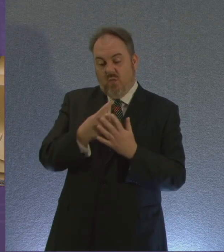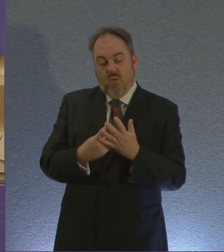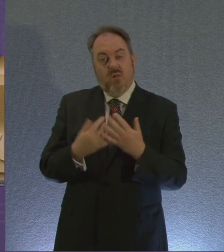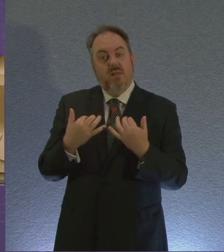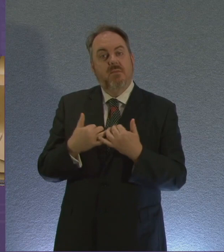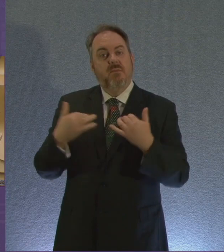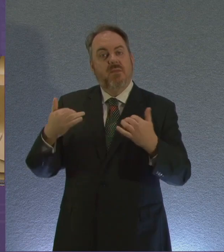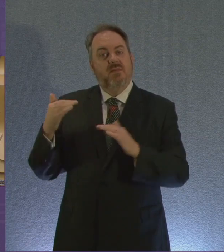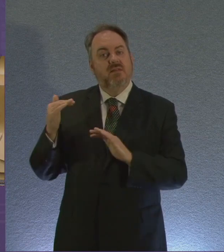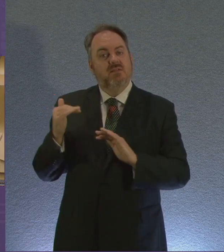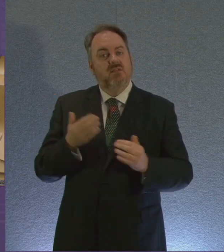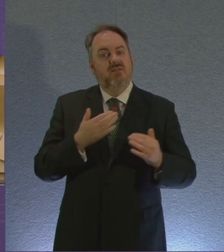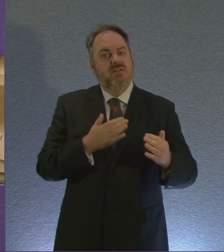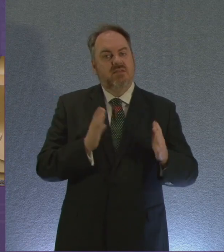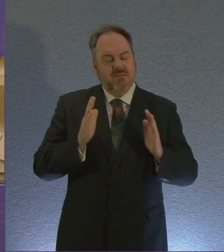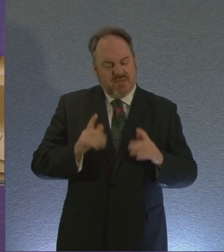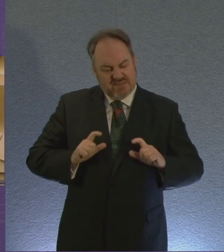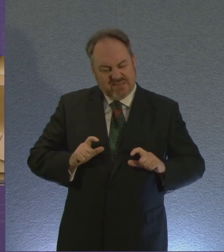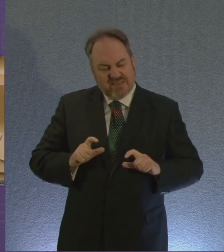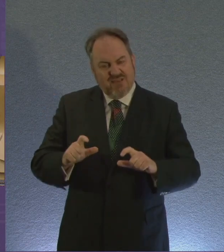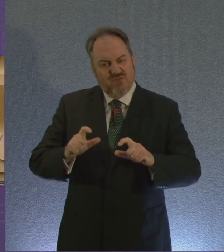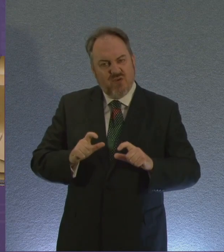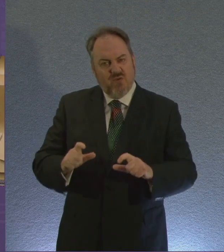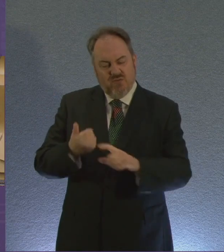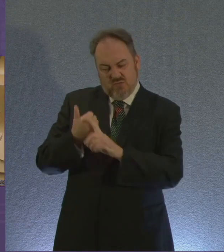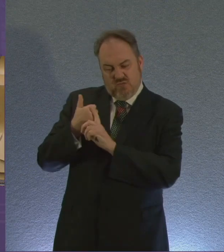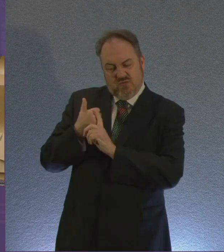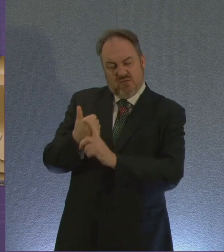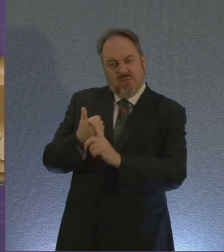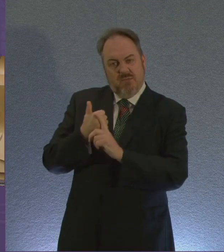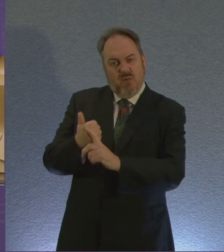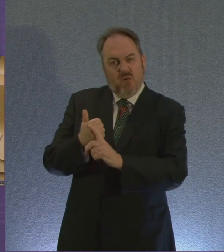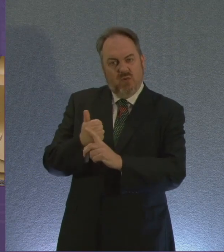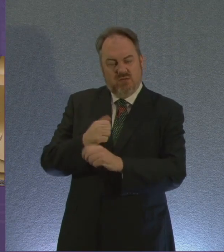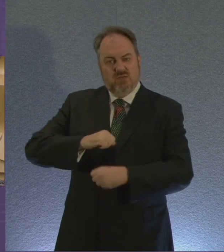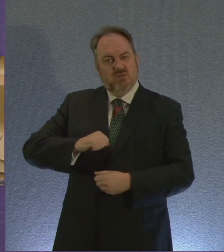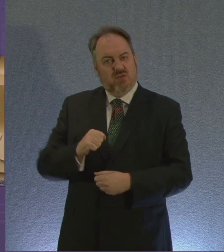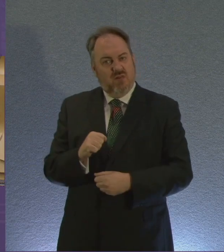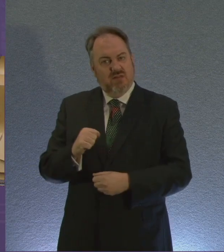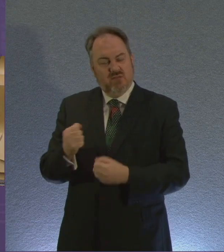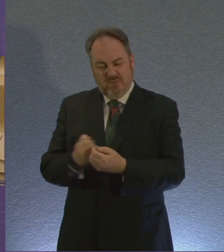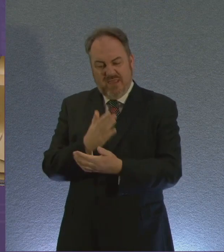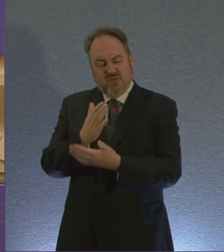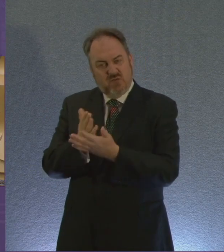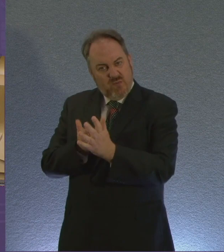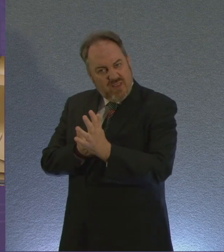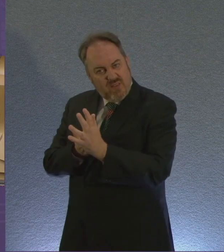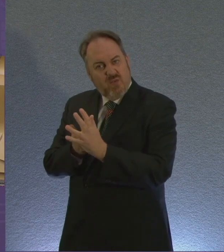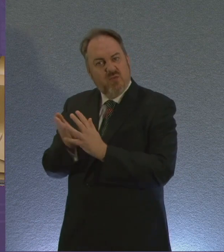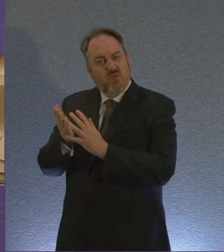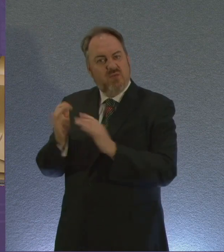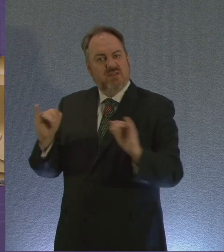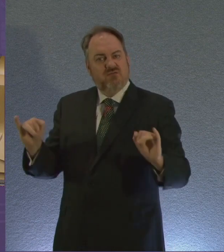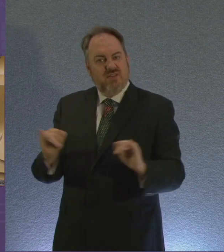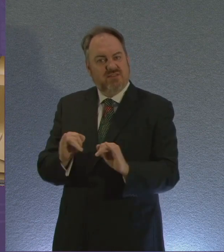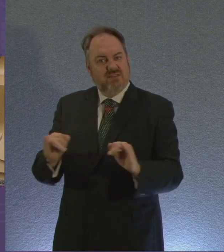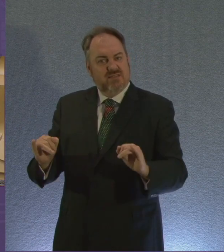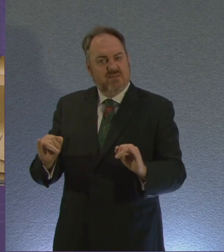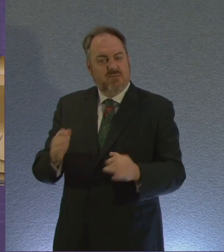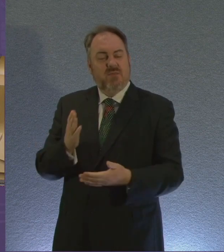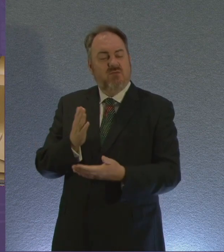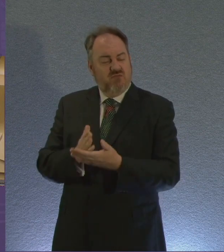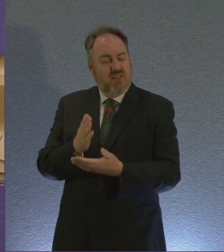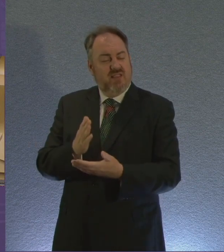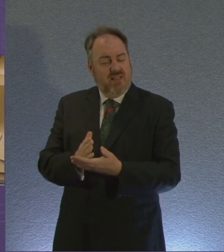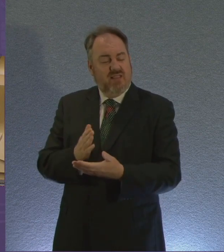ensure that they are doing everything they can to manage our country through this crisis, and Social Security Scotland is no different. I'm incredibly